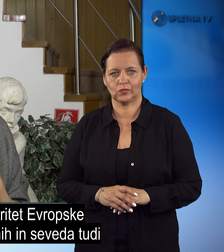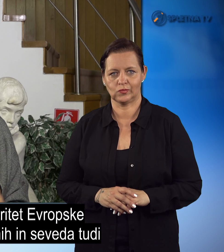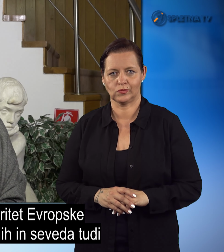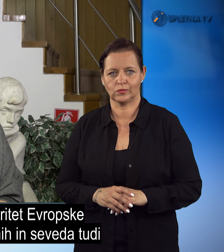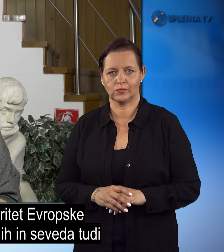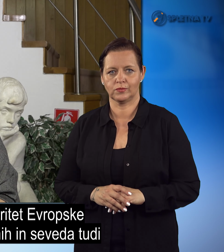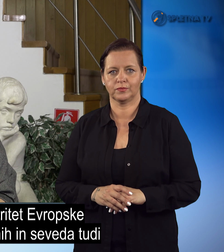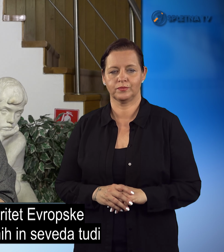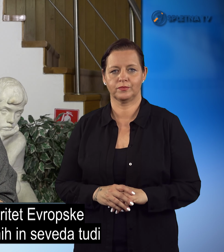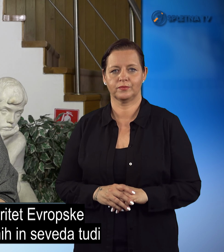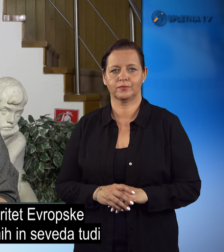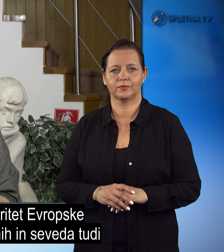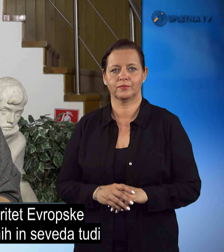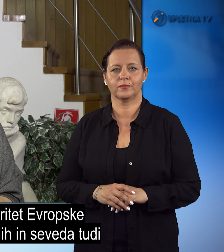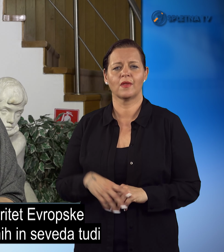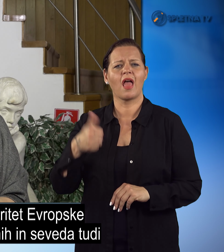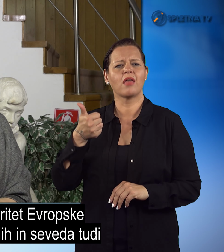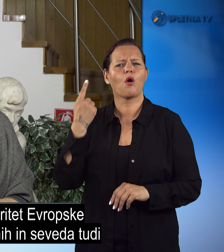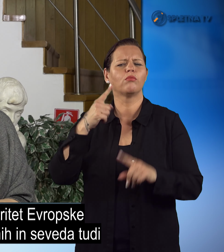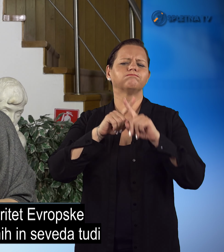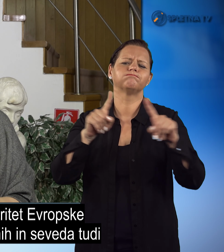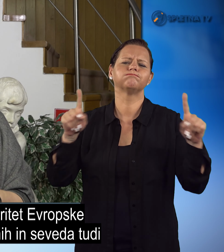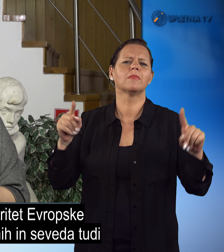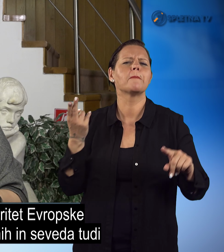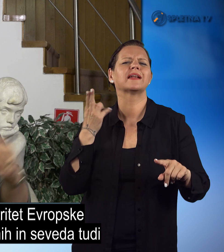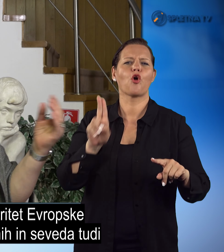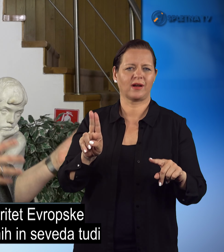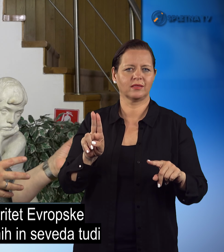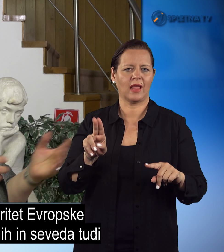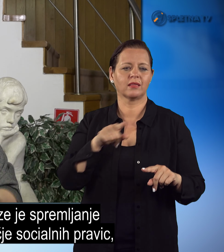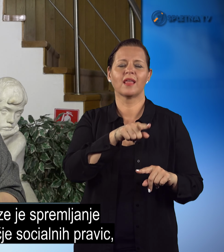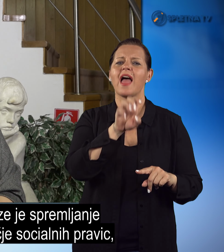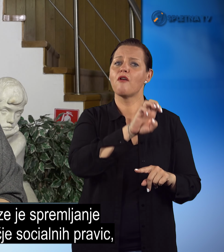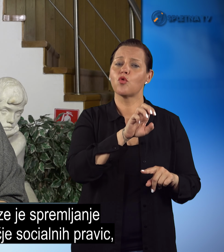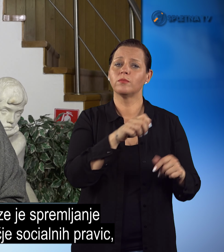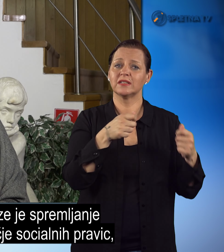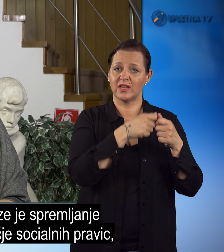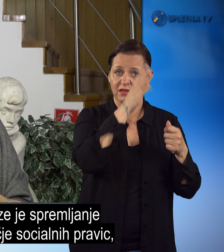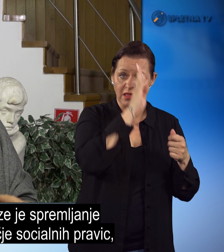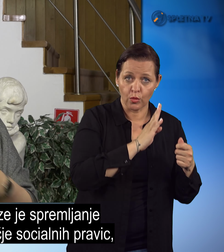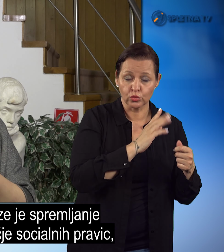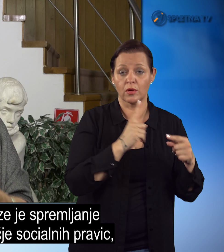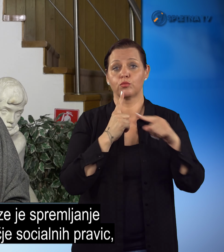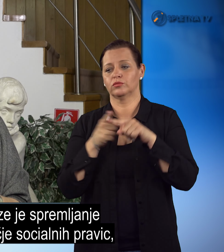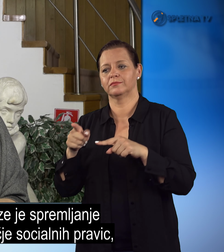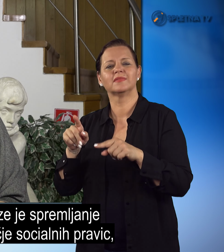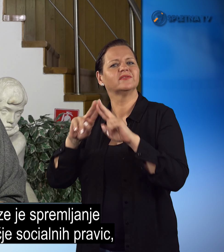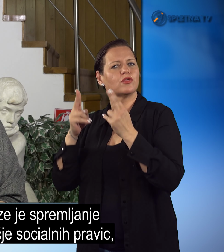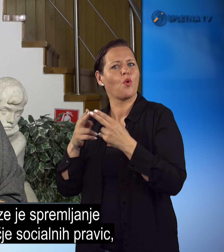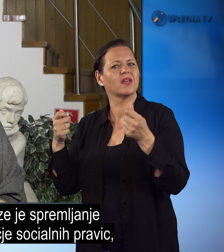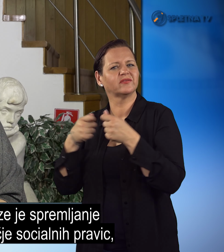One of the priorities for the European Federation of Hard of Hearing People, in tandem, of course, with the International Federation when we